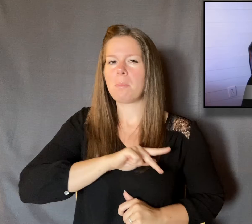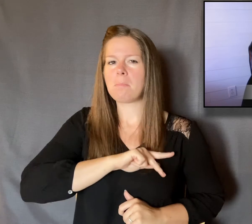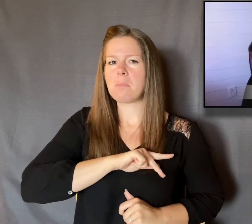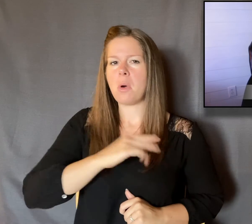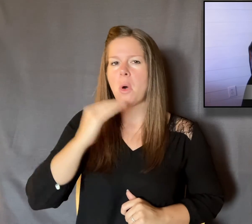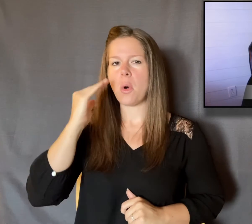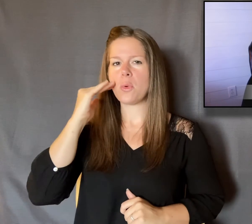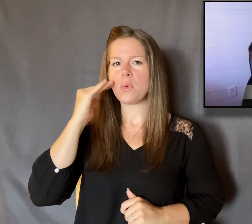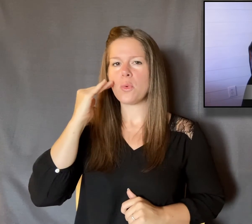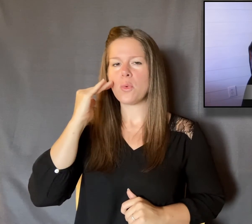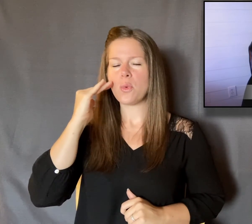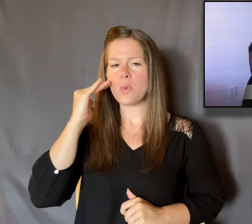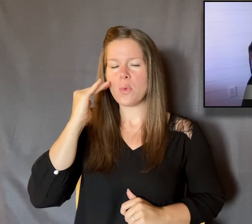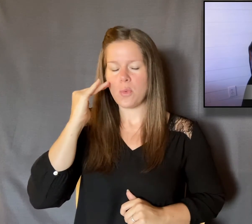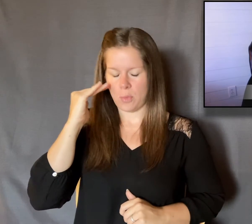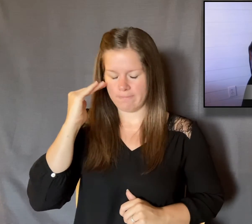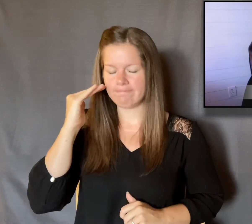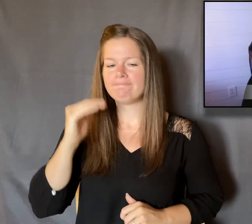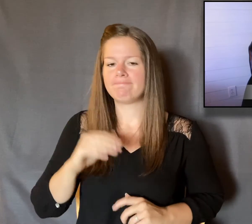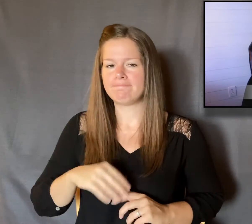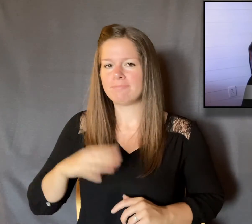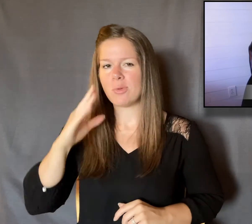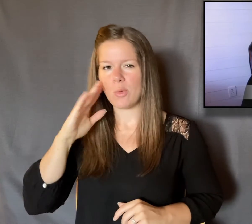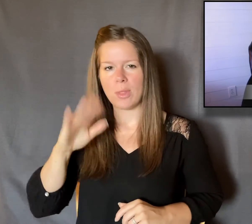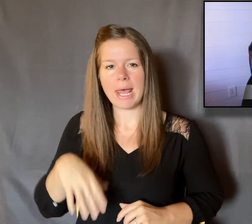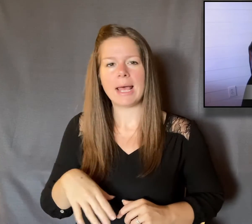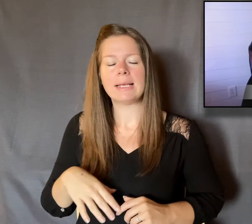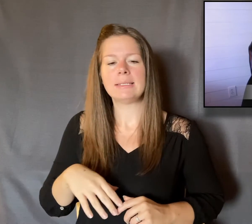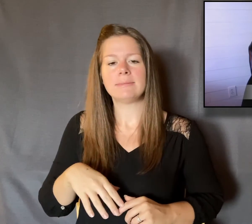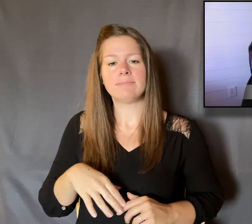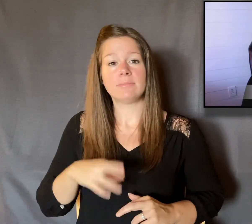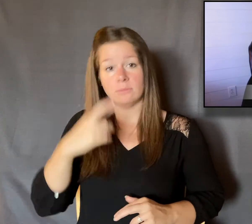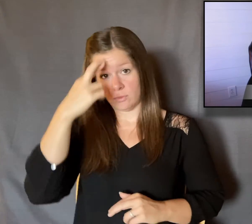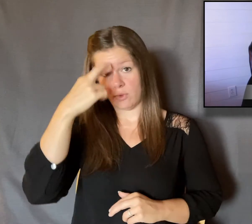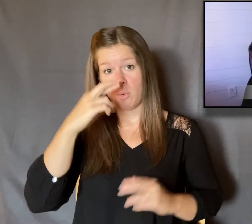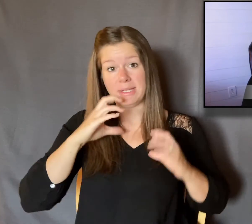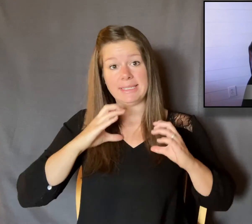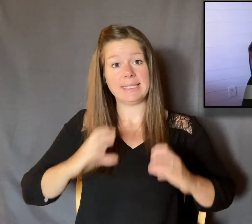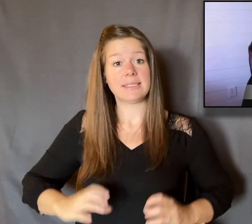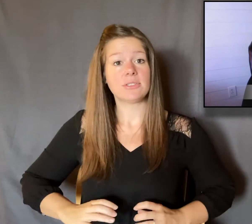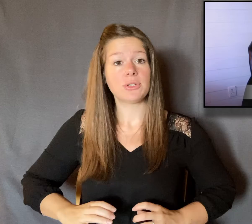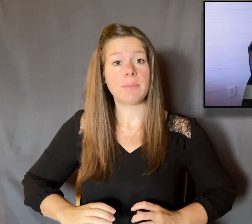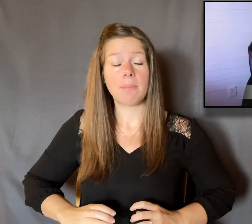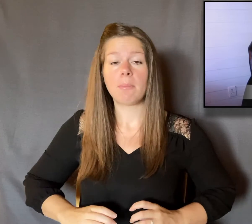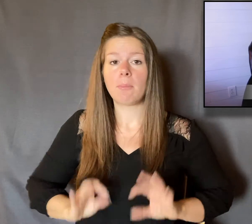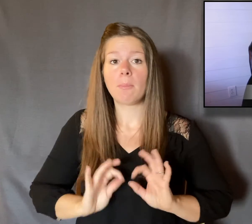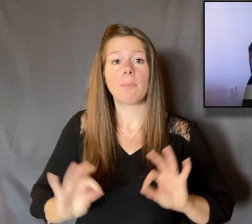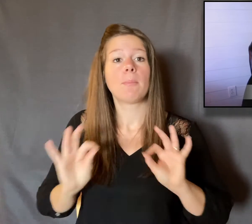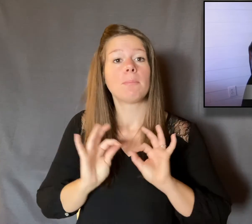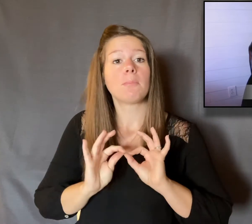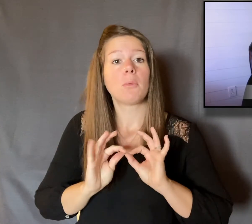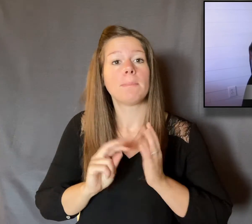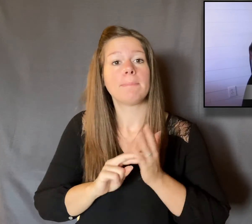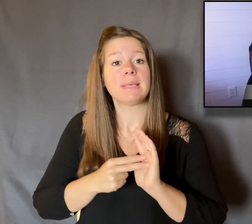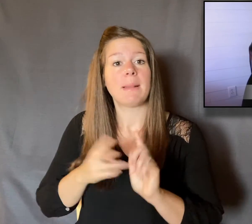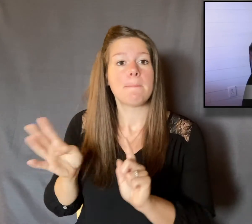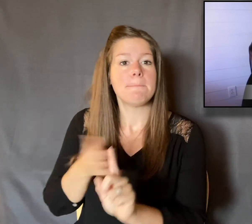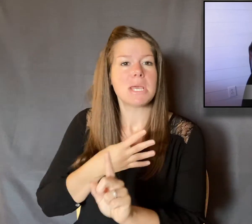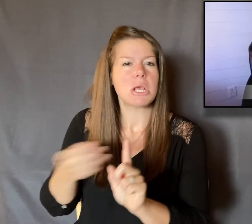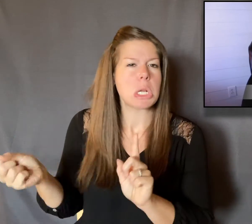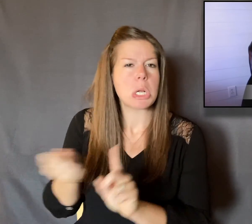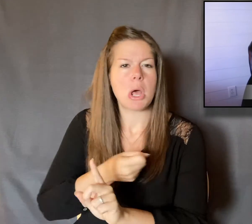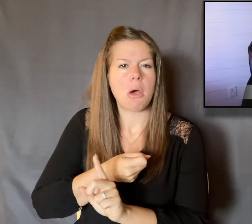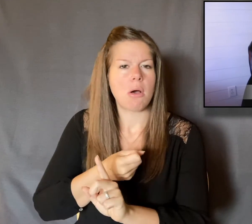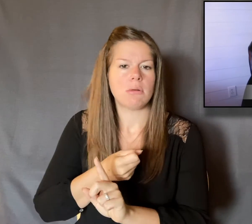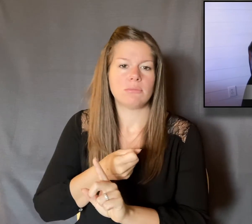that by proclaiming Roman citizenship, that he was not going to be beaten at that point, but that there